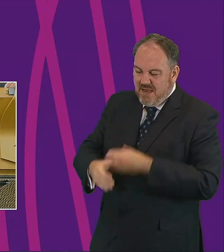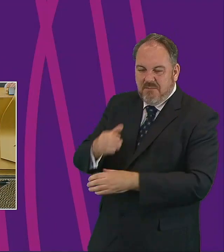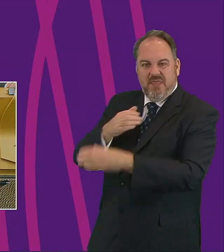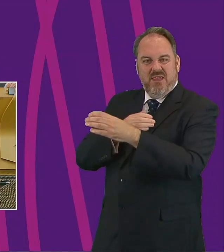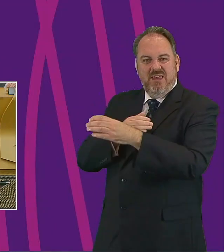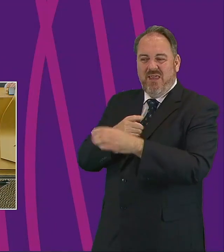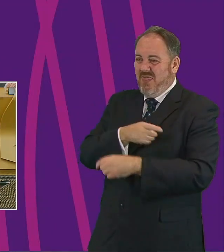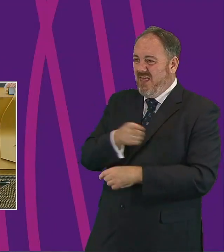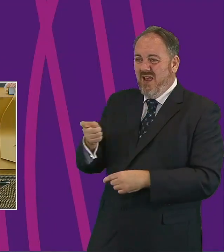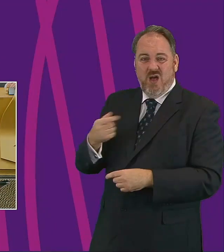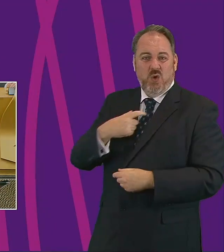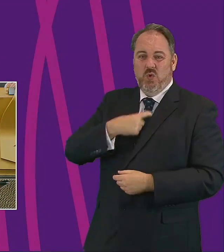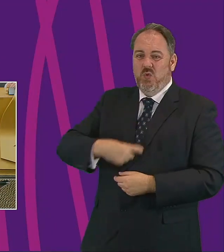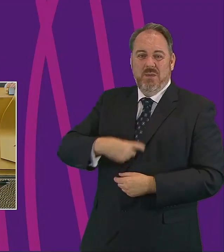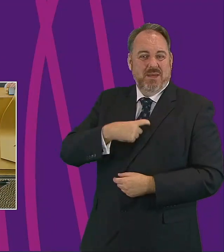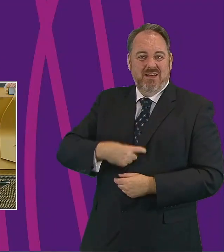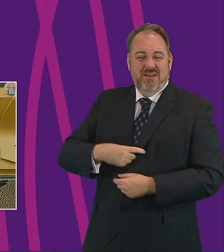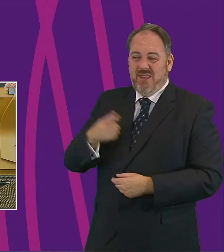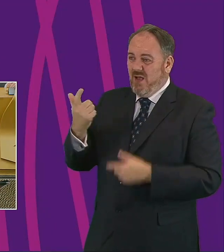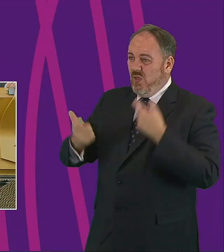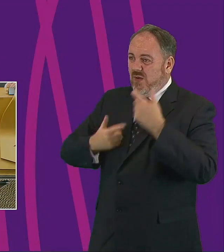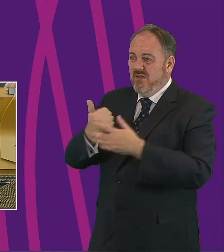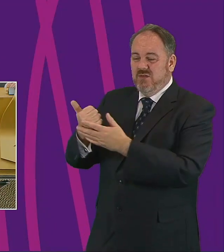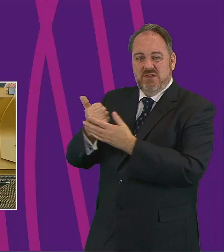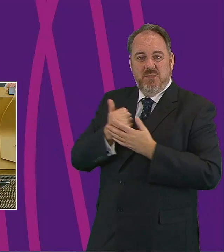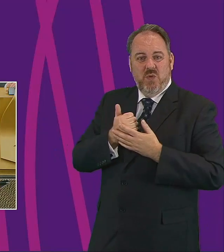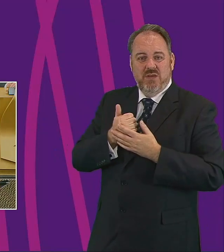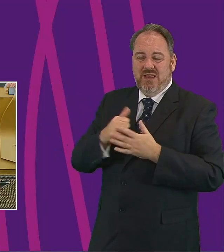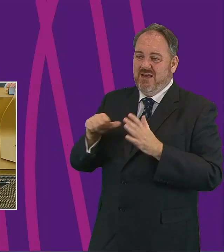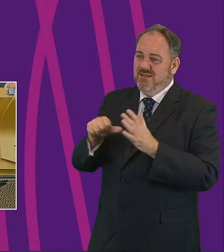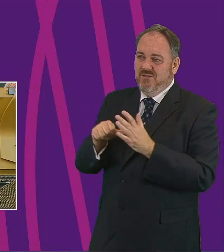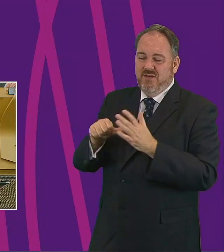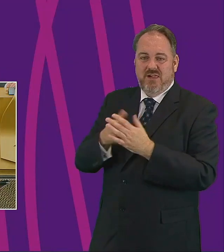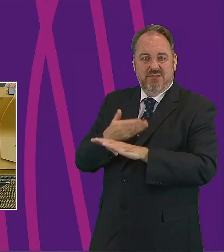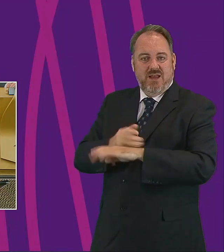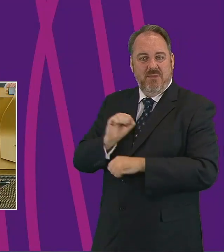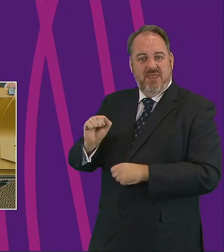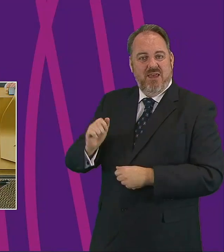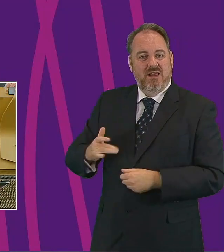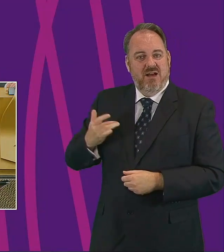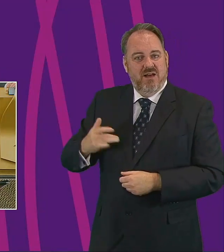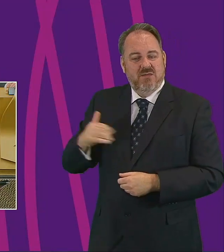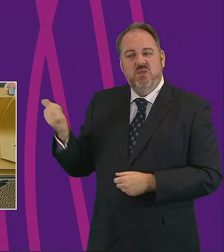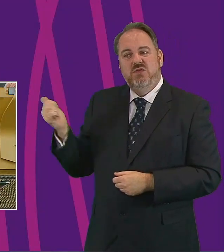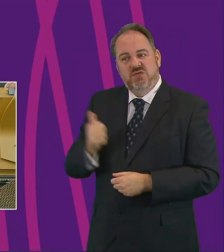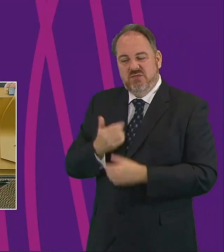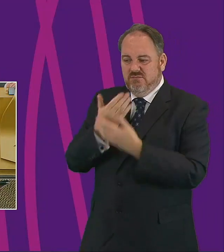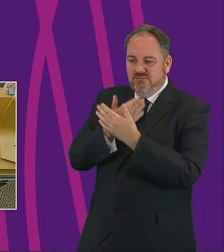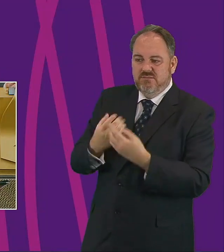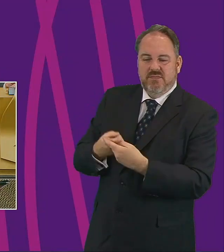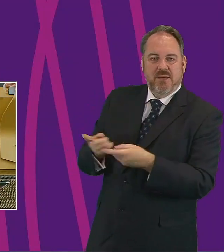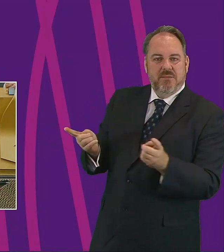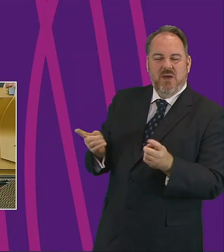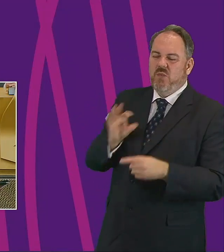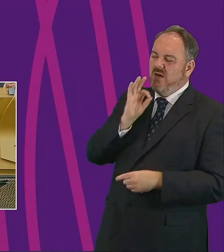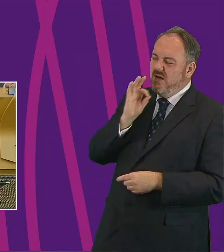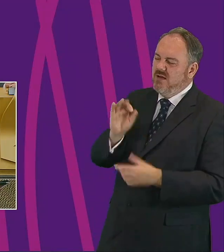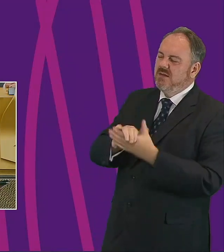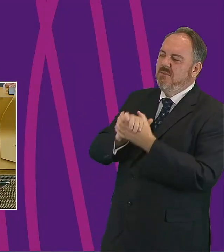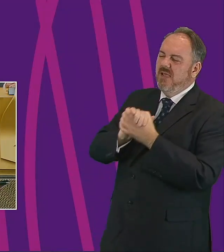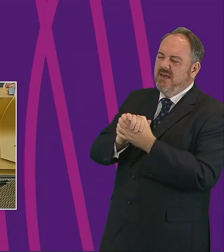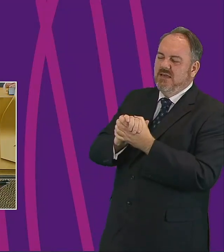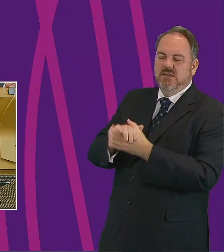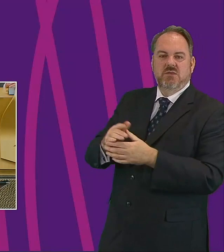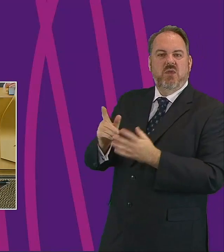beings who come to this country seeking support at desperate and dismal times of their lives. And I would appeal to the UK Government to look into